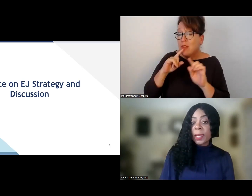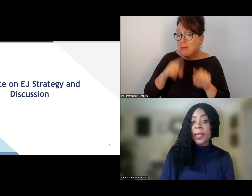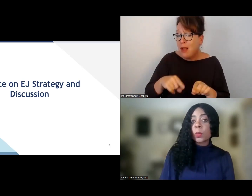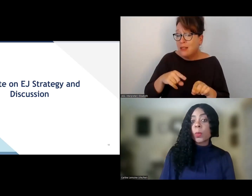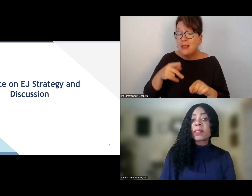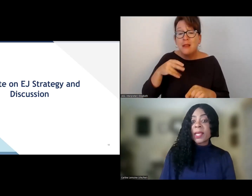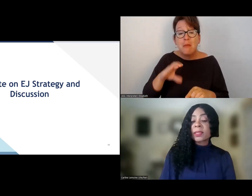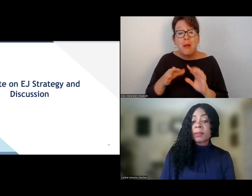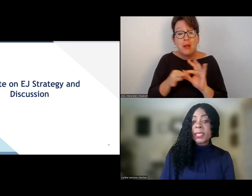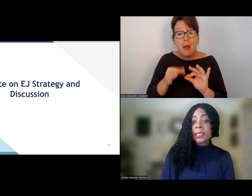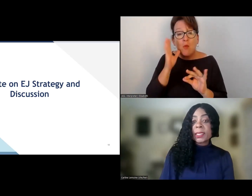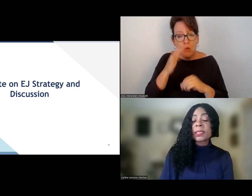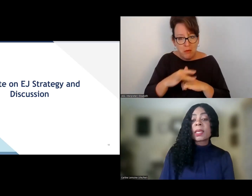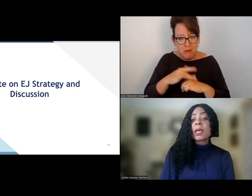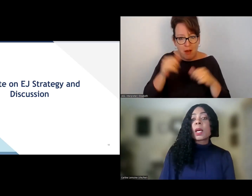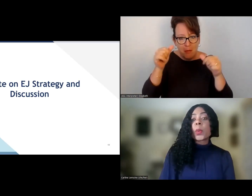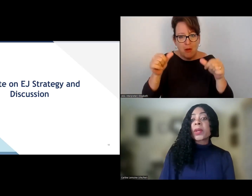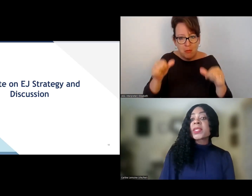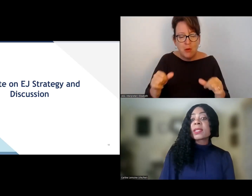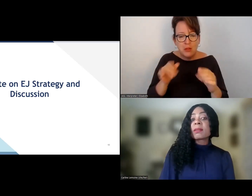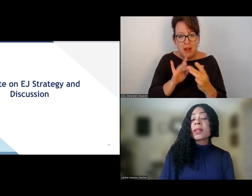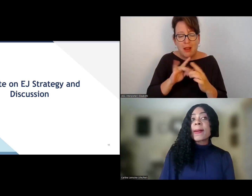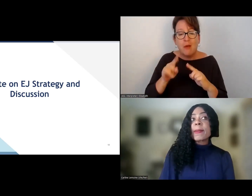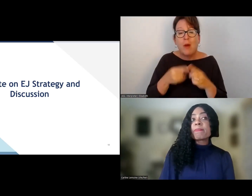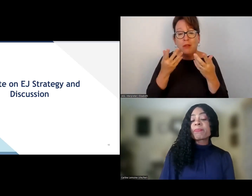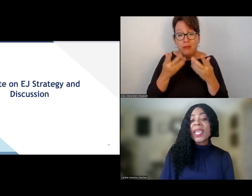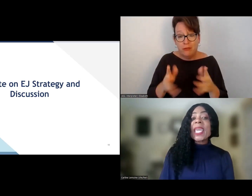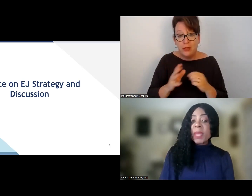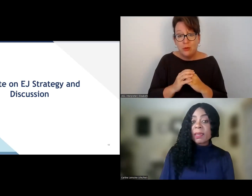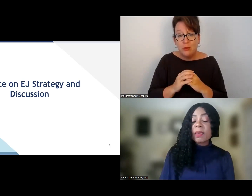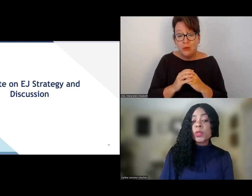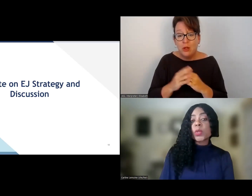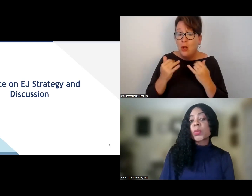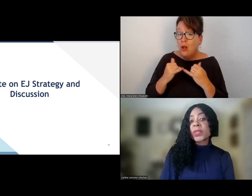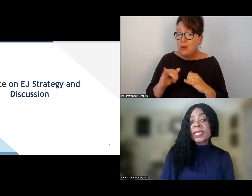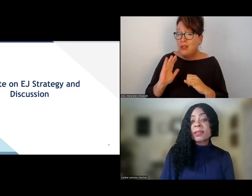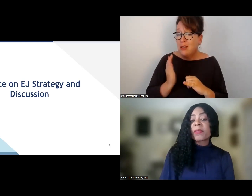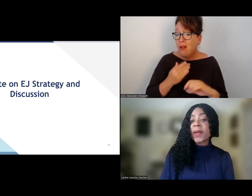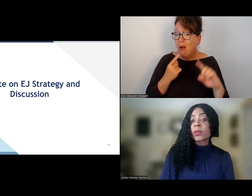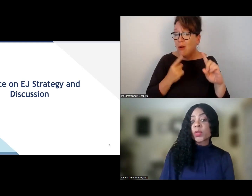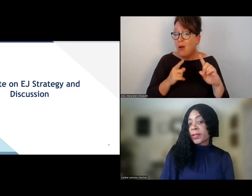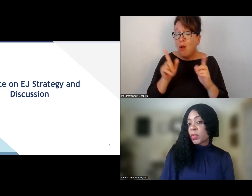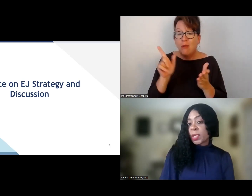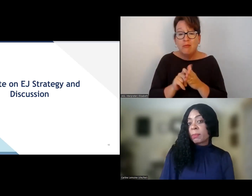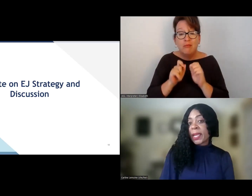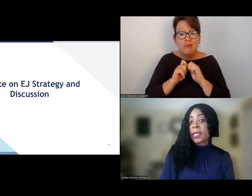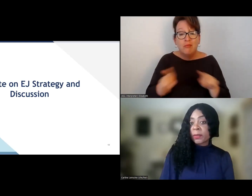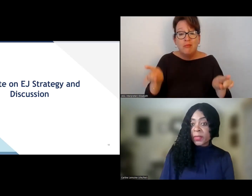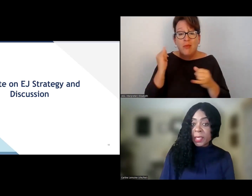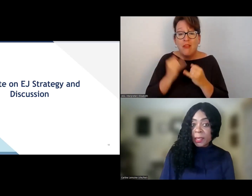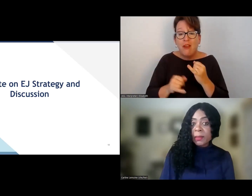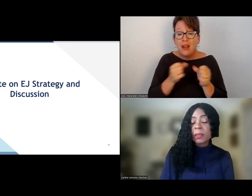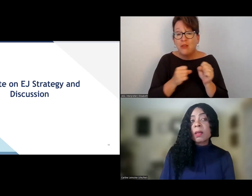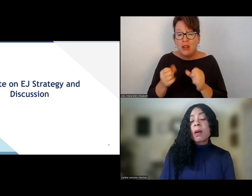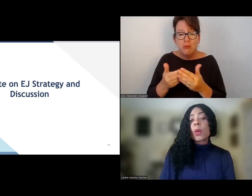available online when that's completed. We are still aiming to release the final strategy by the end of